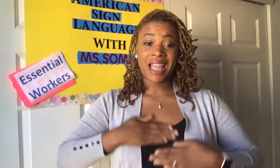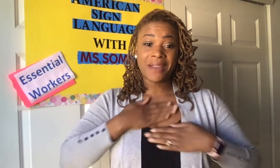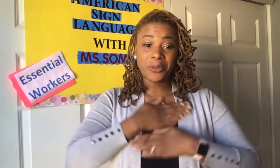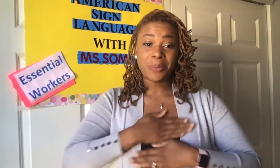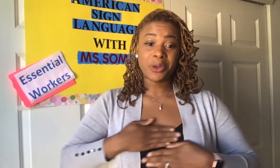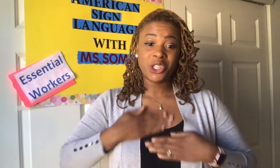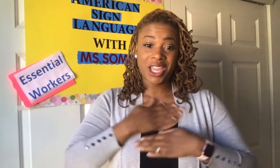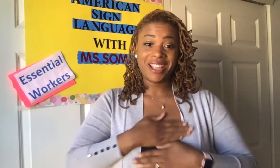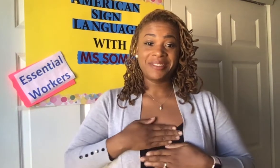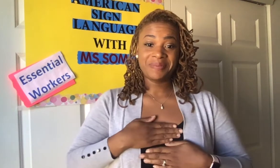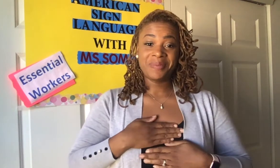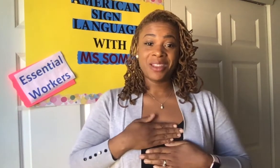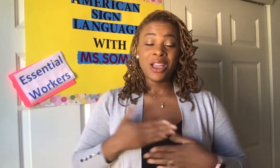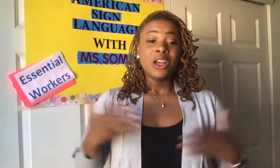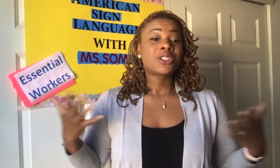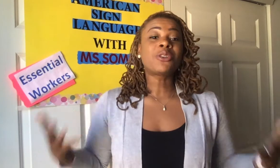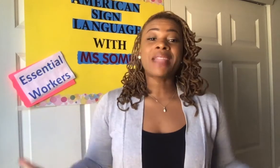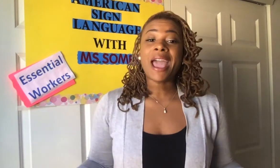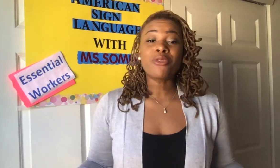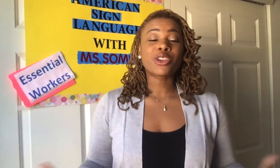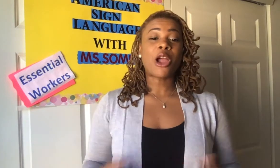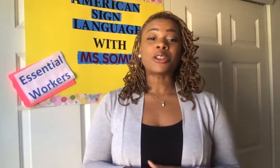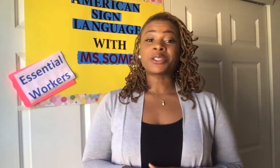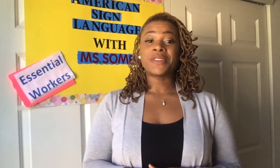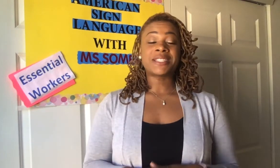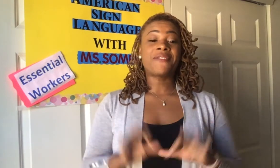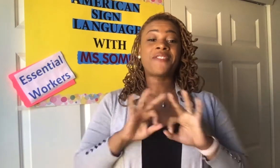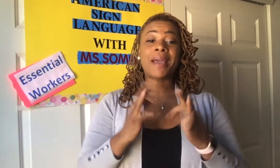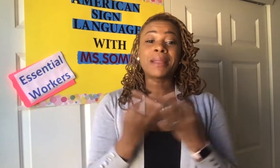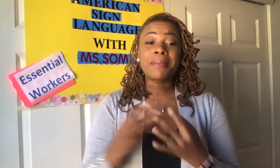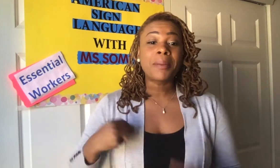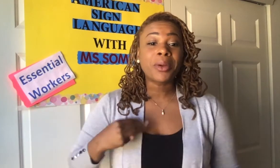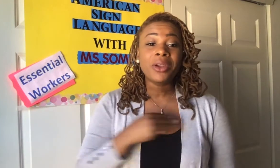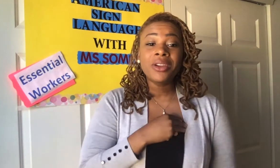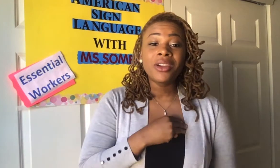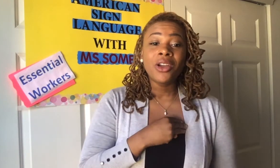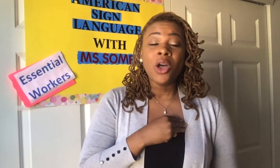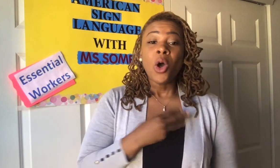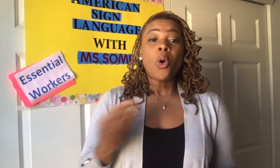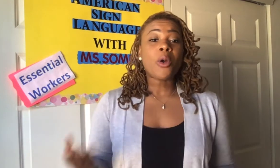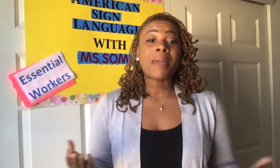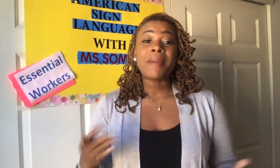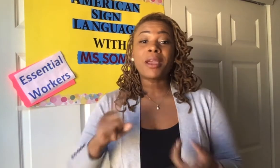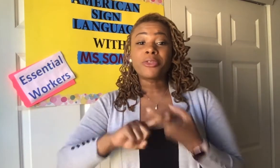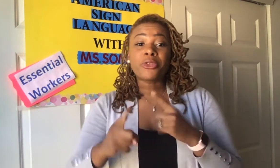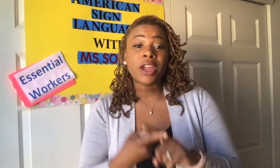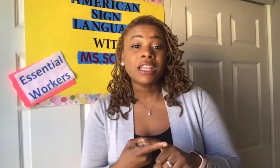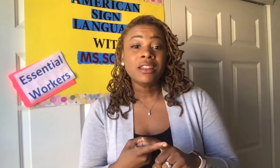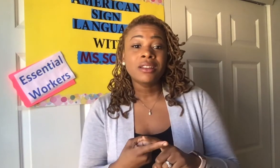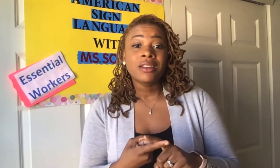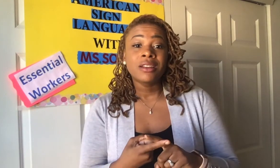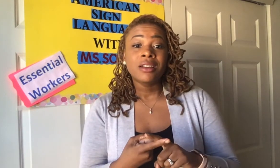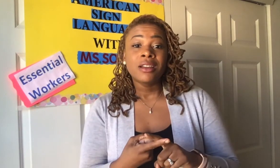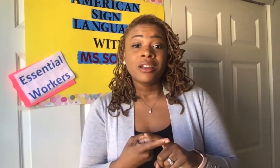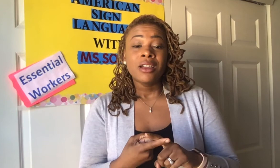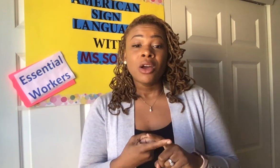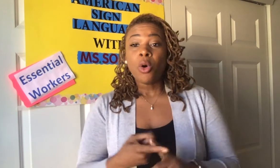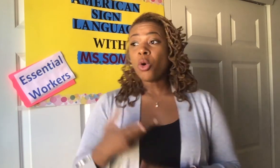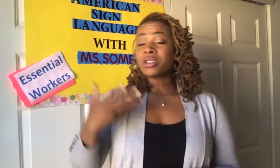for appreciate. So now, regardless if it's a family member or maybe a friend, or